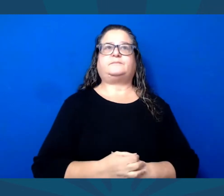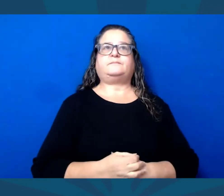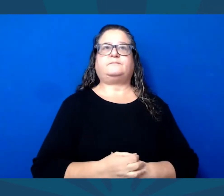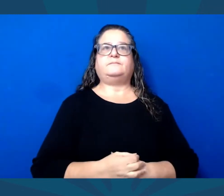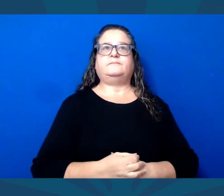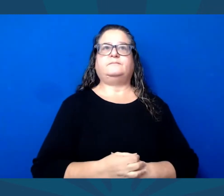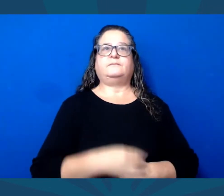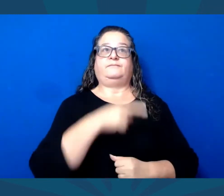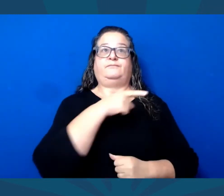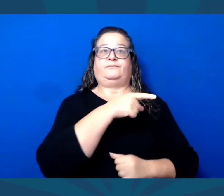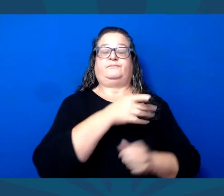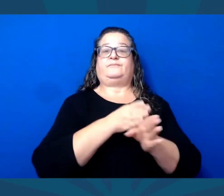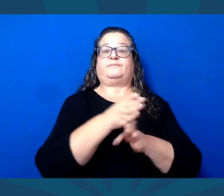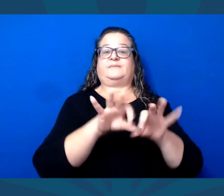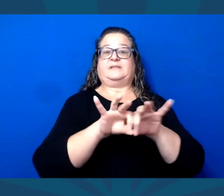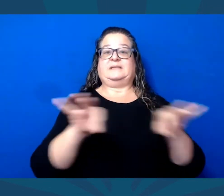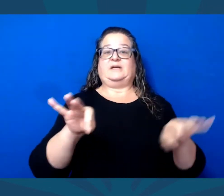later.